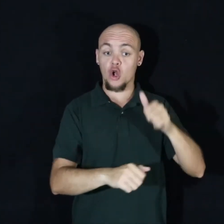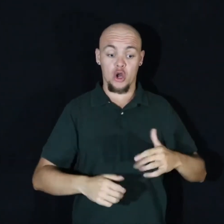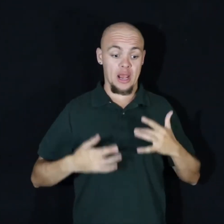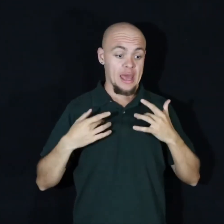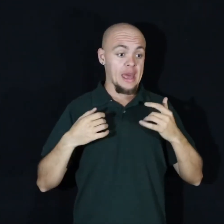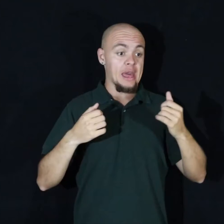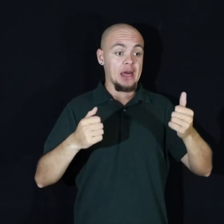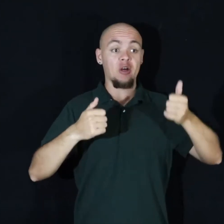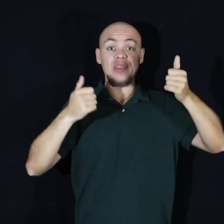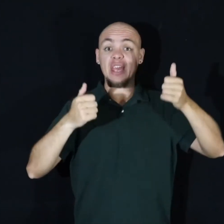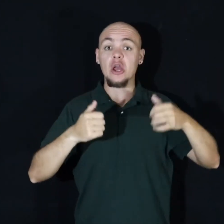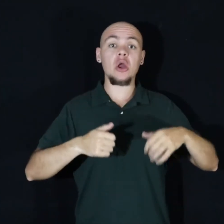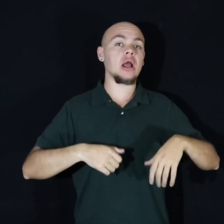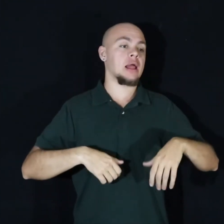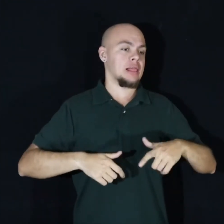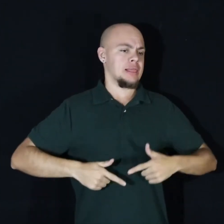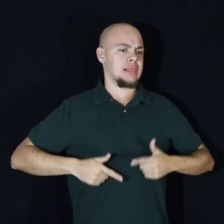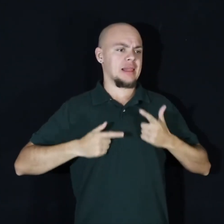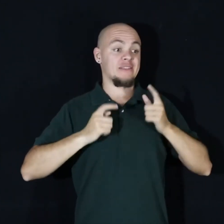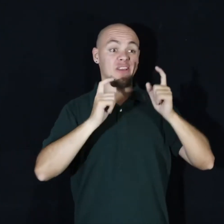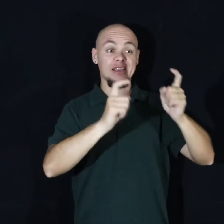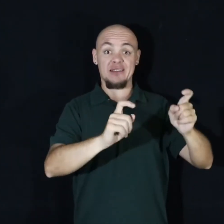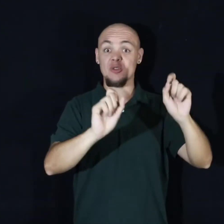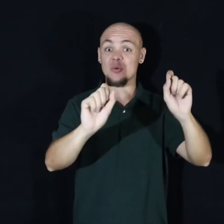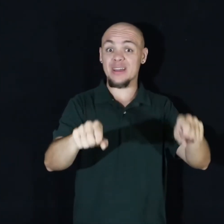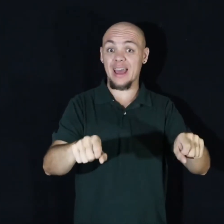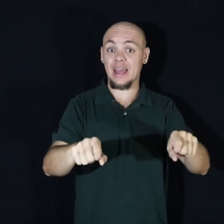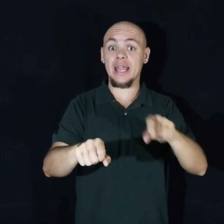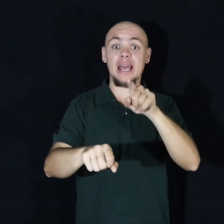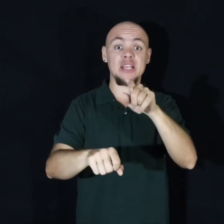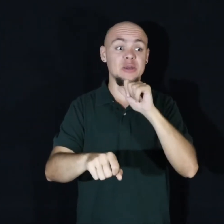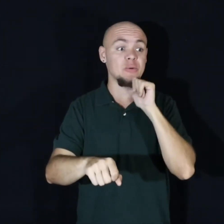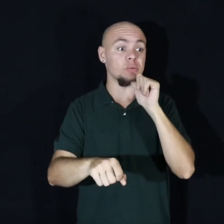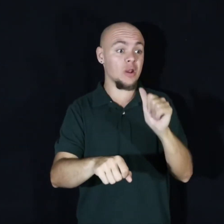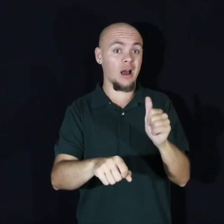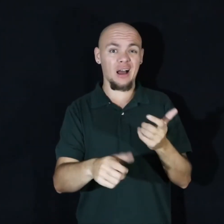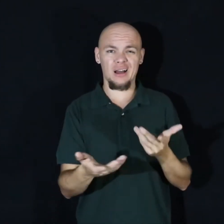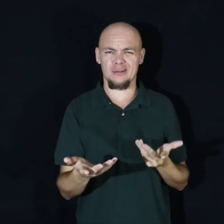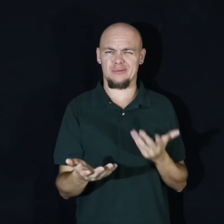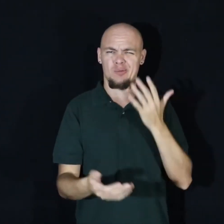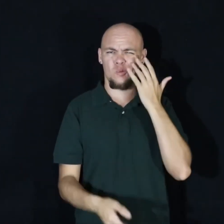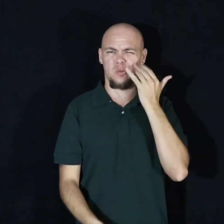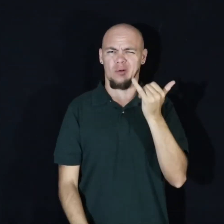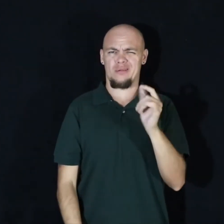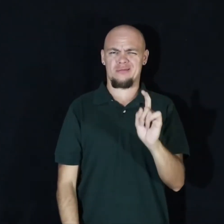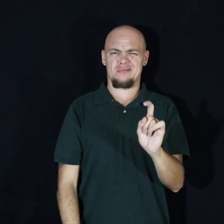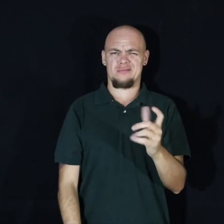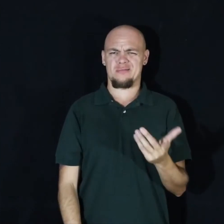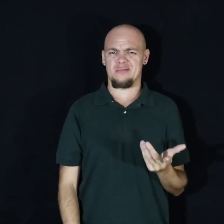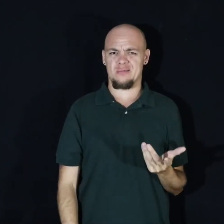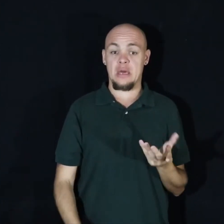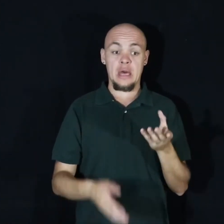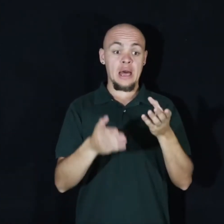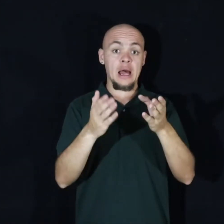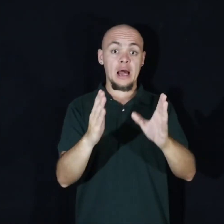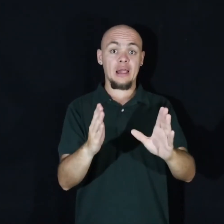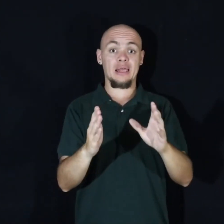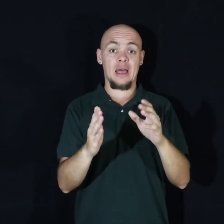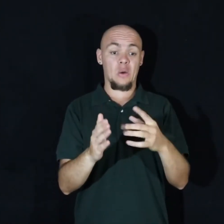give somebody a longer, healthier, happier life, why wouldn't you do it? Will you